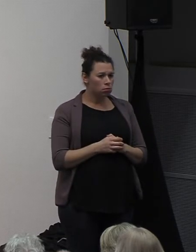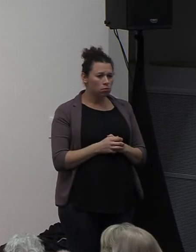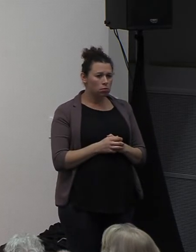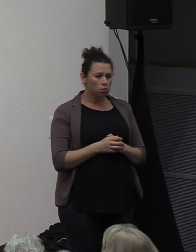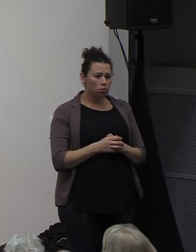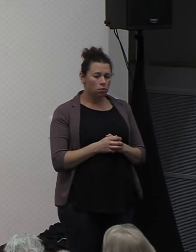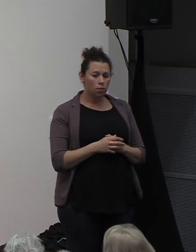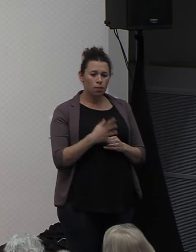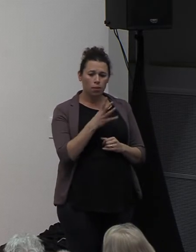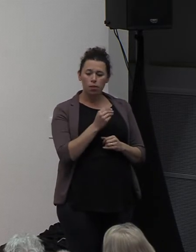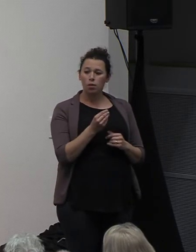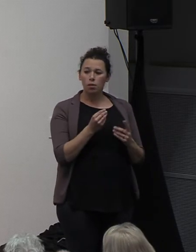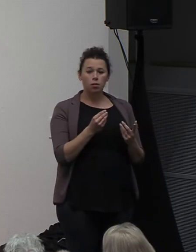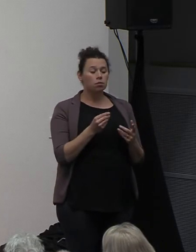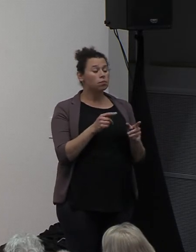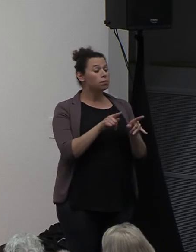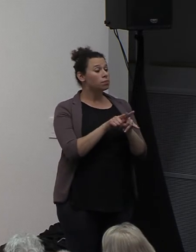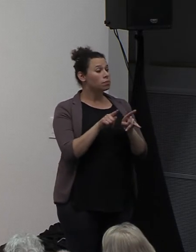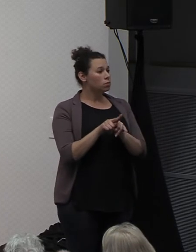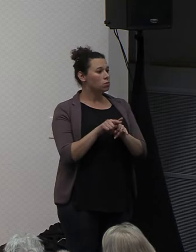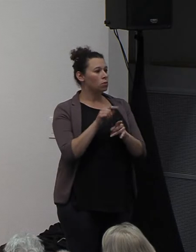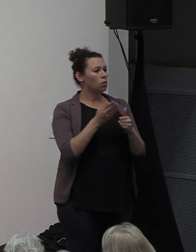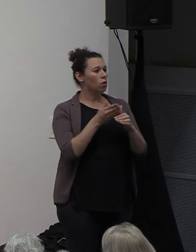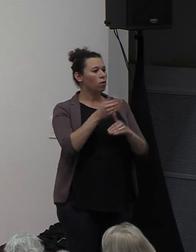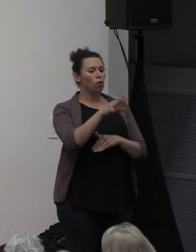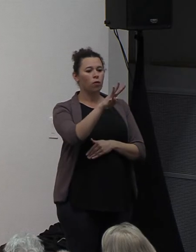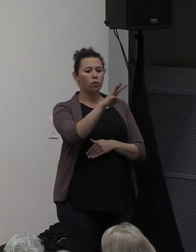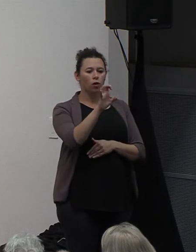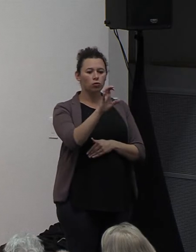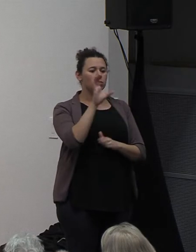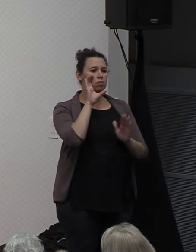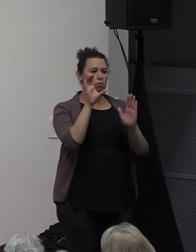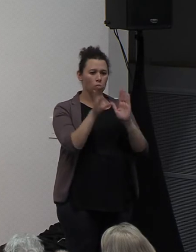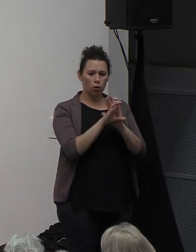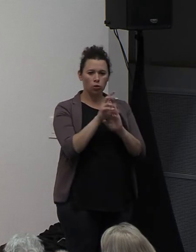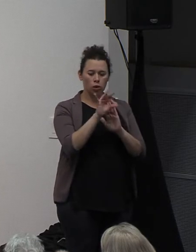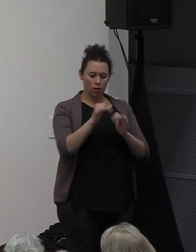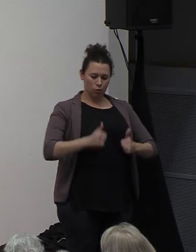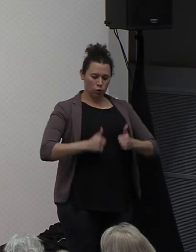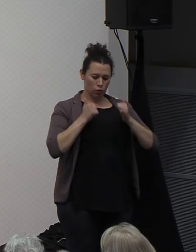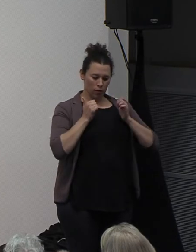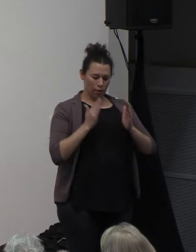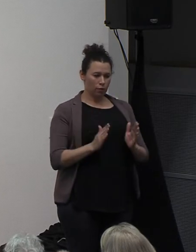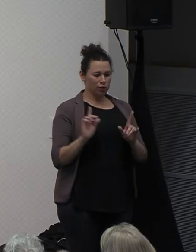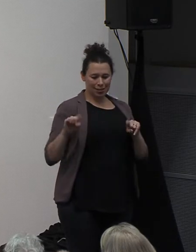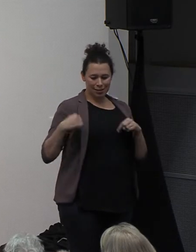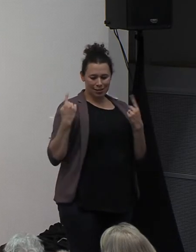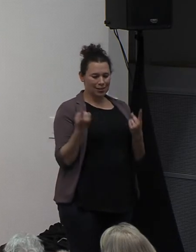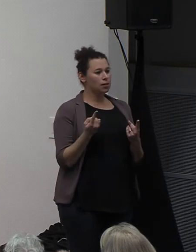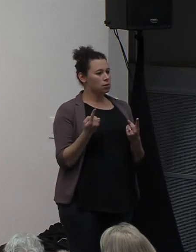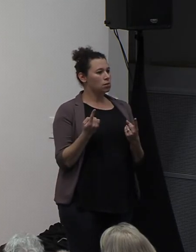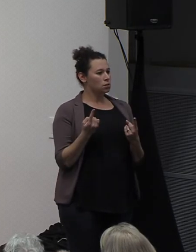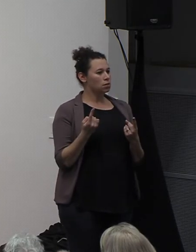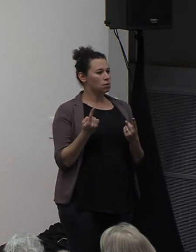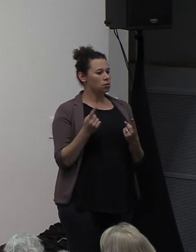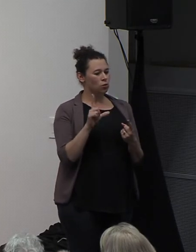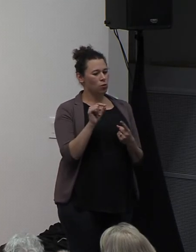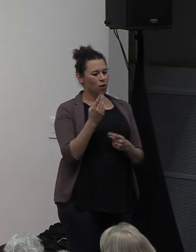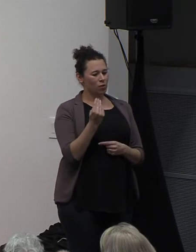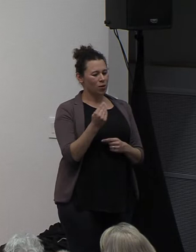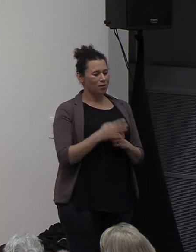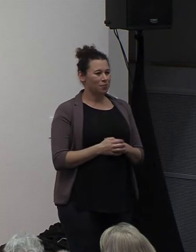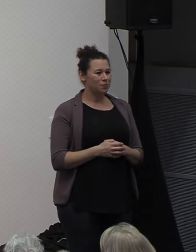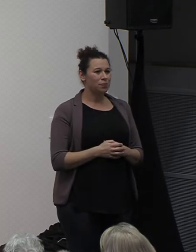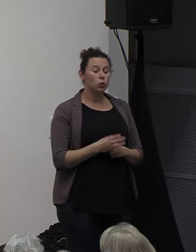evolve, producing more than 400 portraits of survivors since 2014. 12 new photographs of